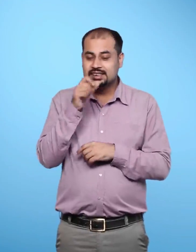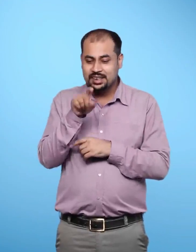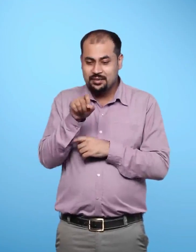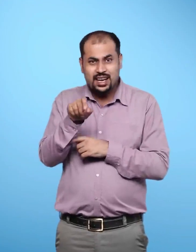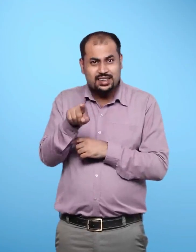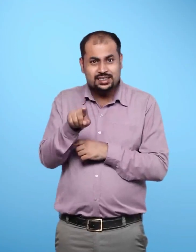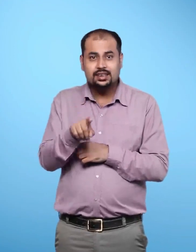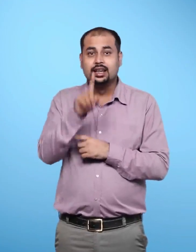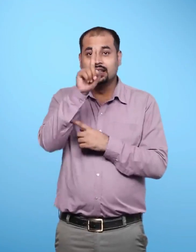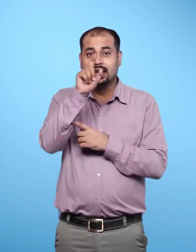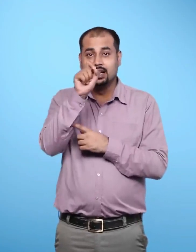10 kg prawns today.